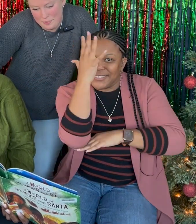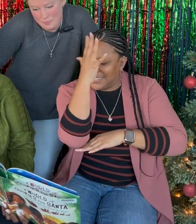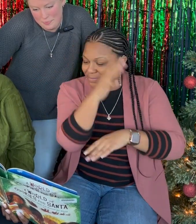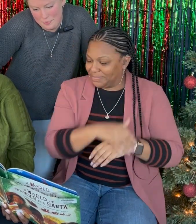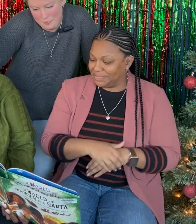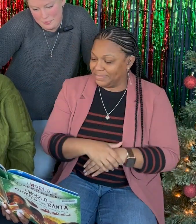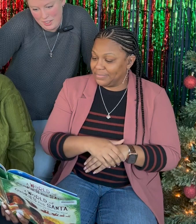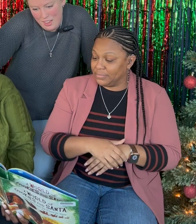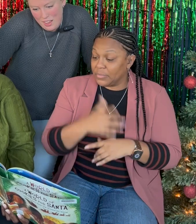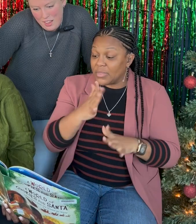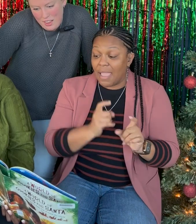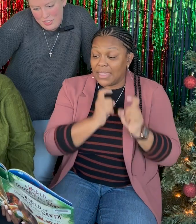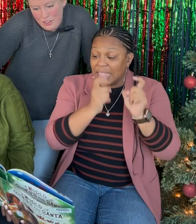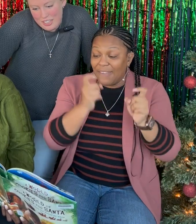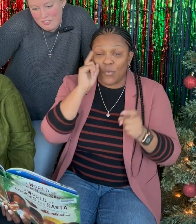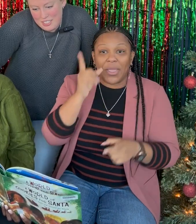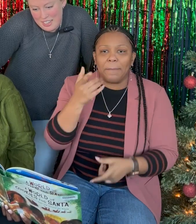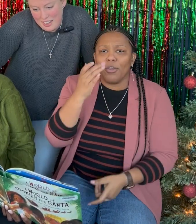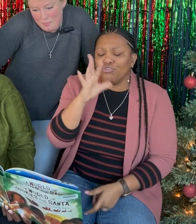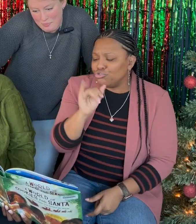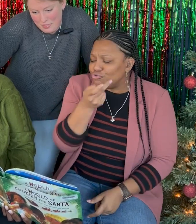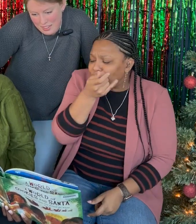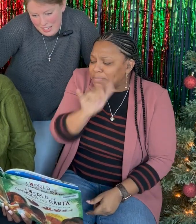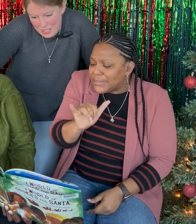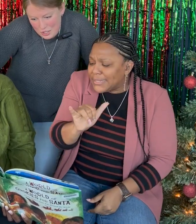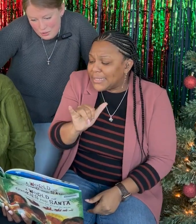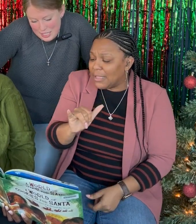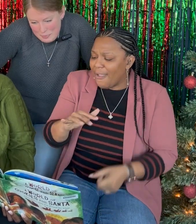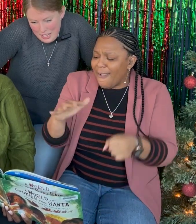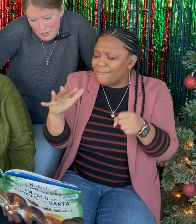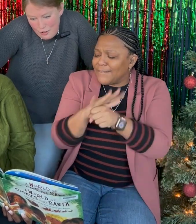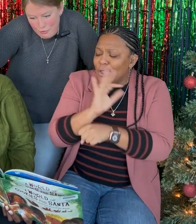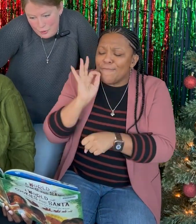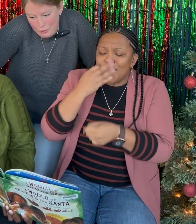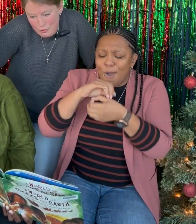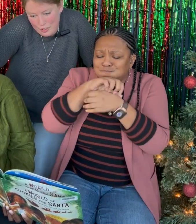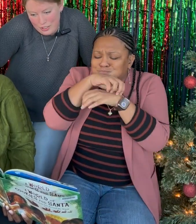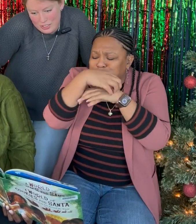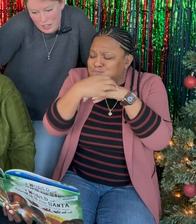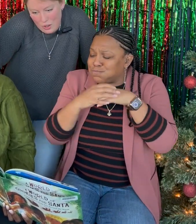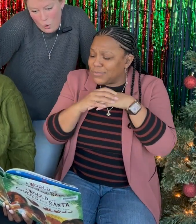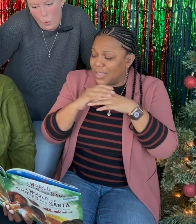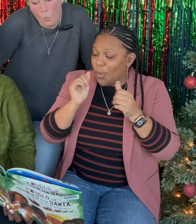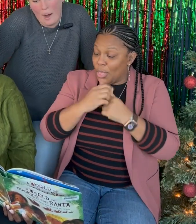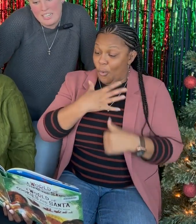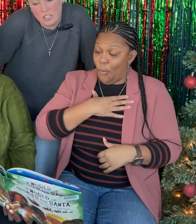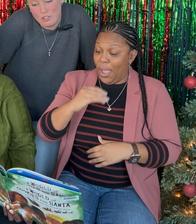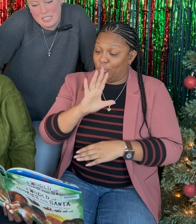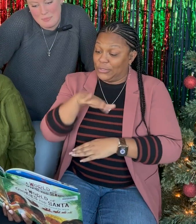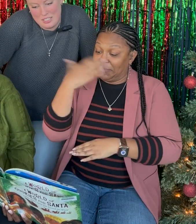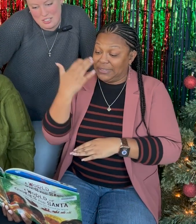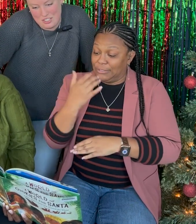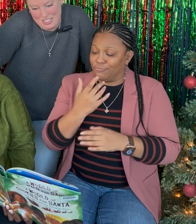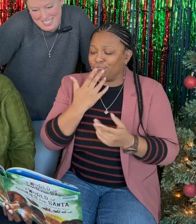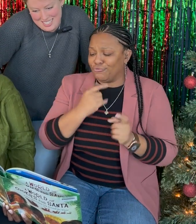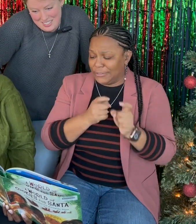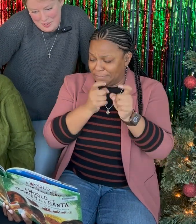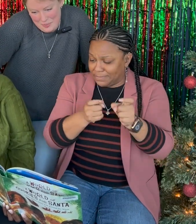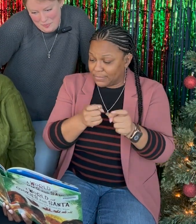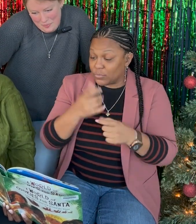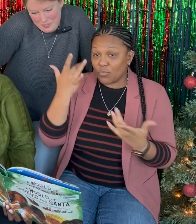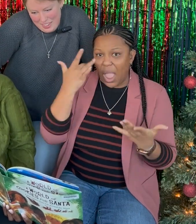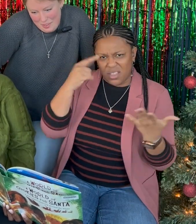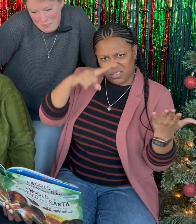tree. Their gift to him is crispy, fruit-filled white Christmas